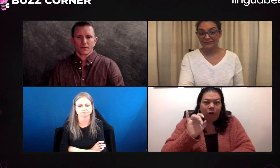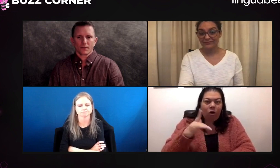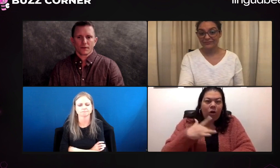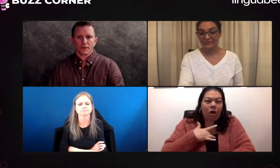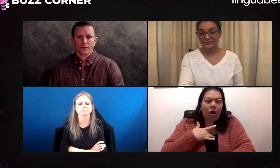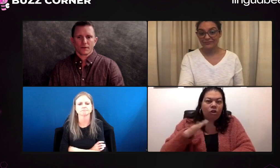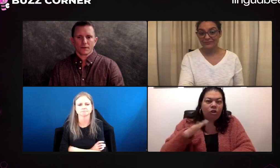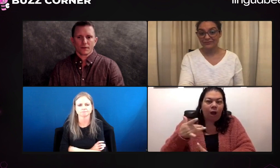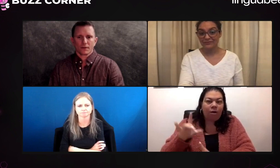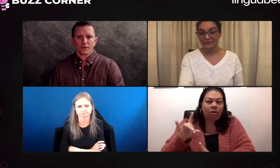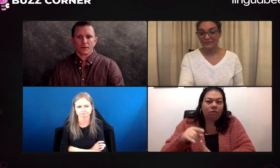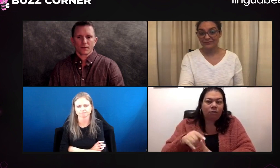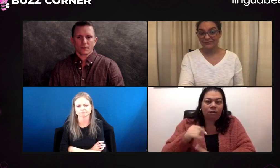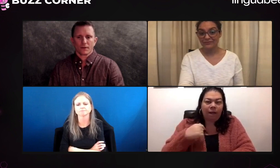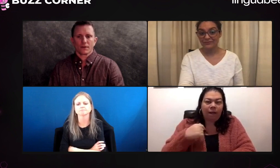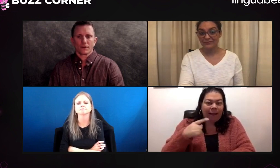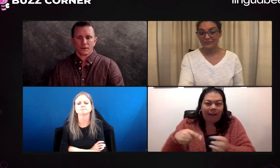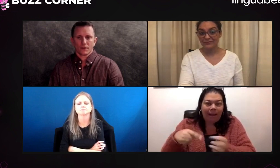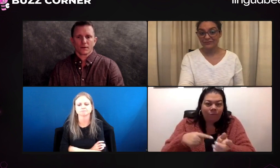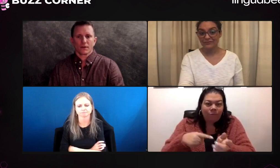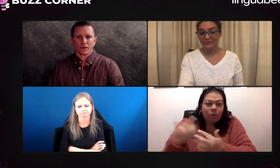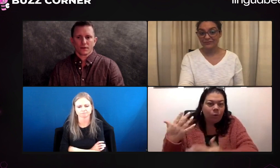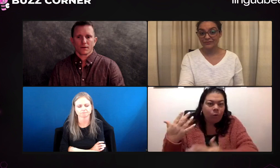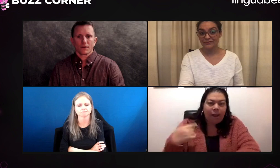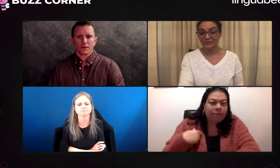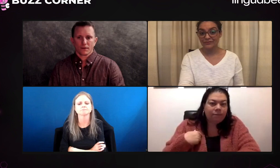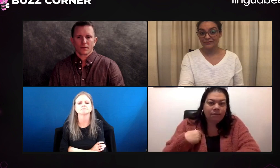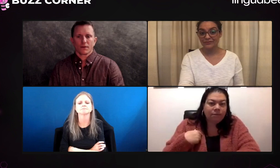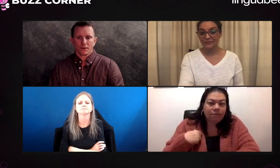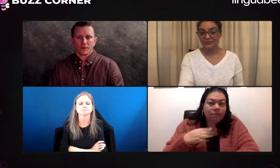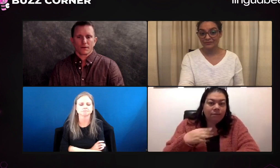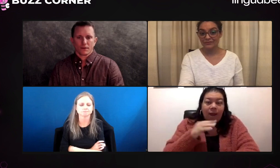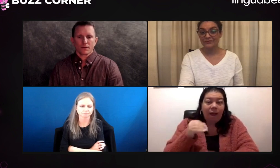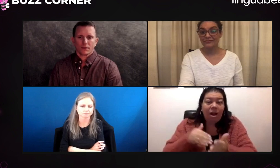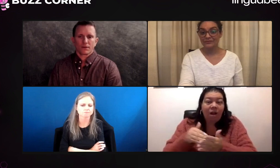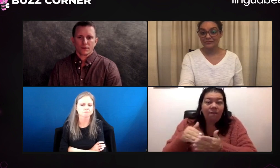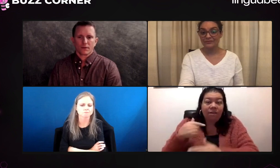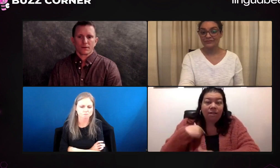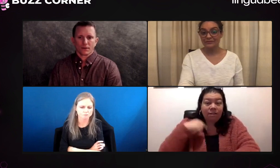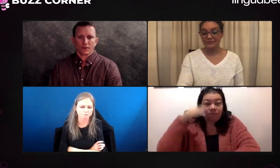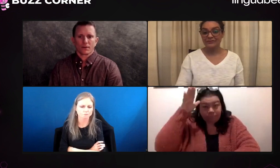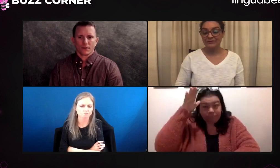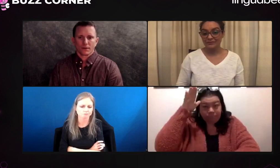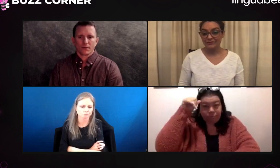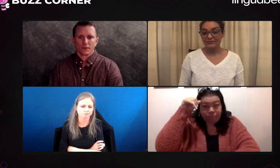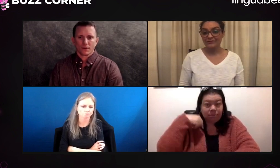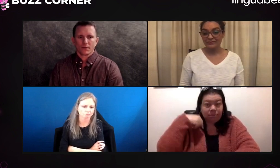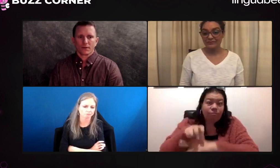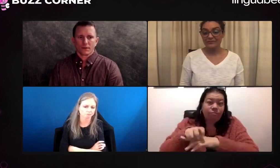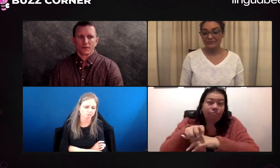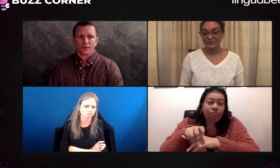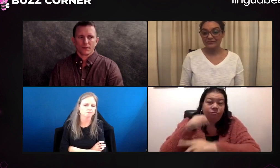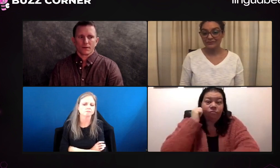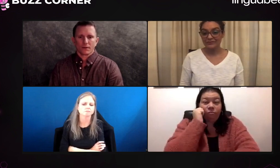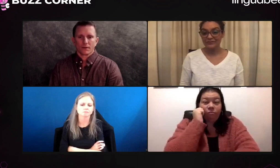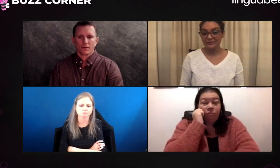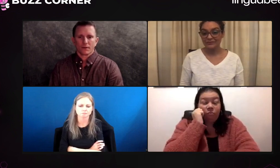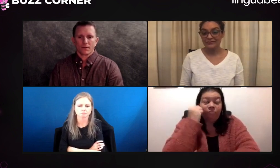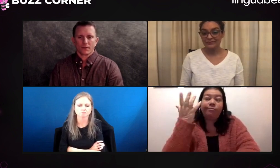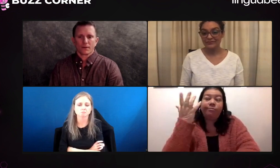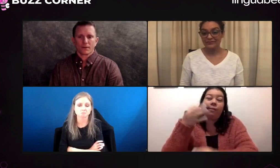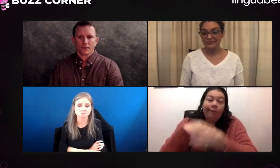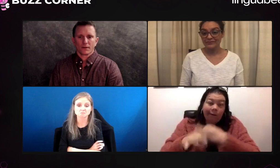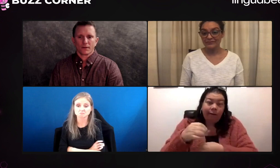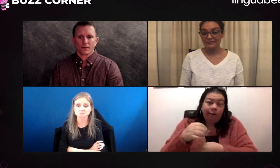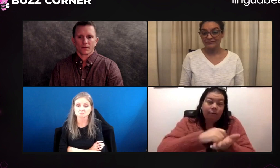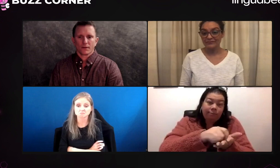waiting list, I have a child who cannot afford to wait. You know, so at